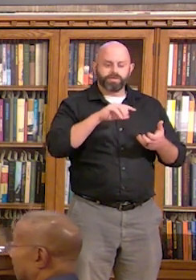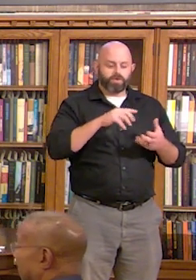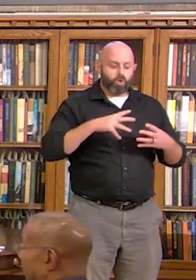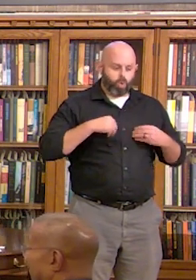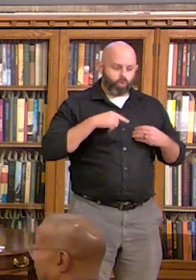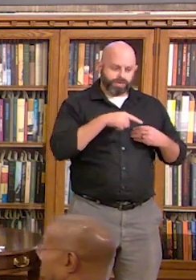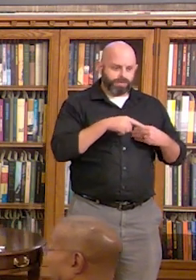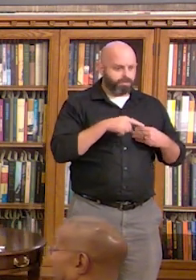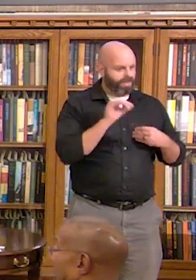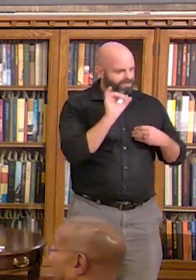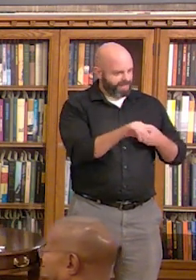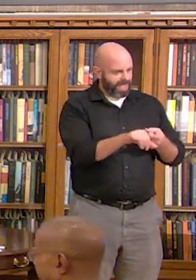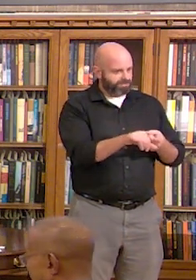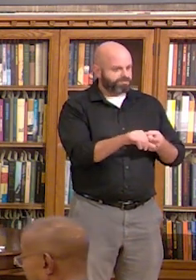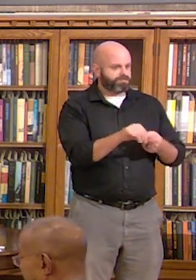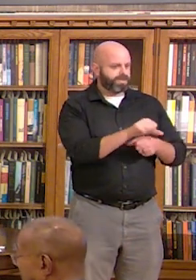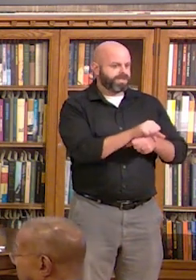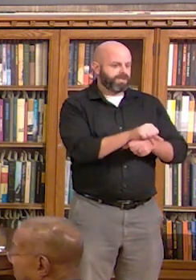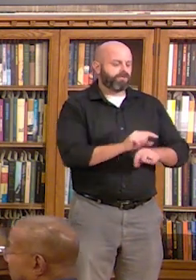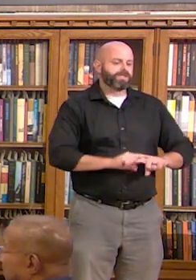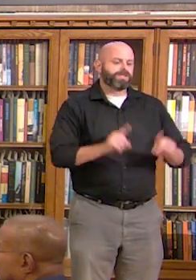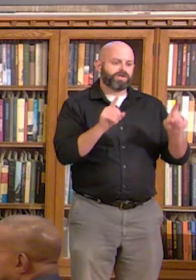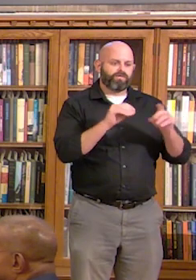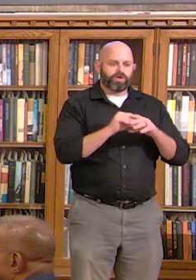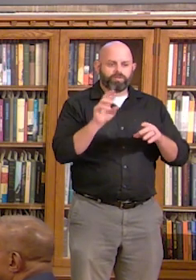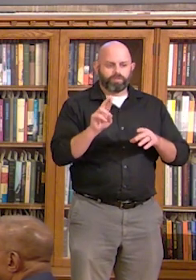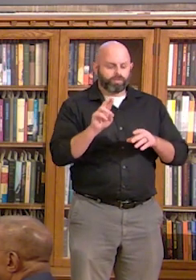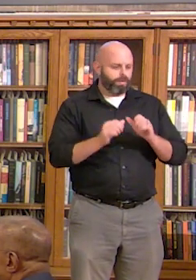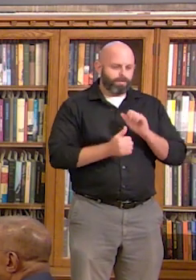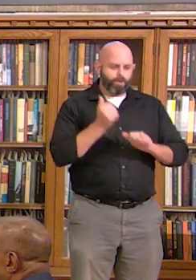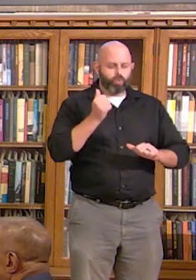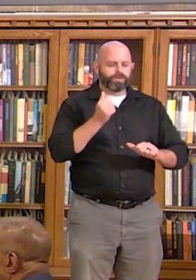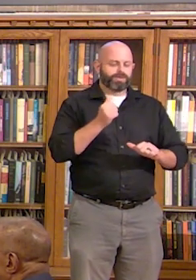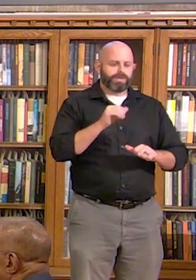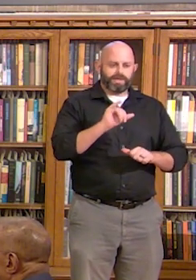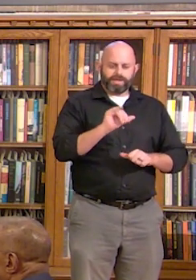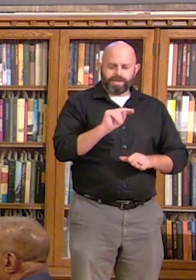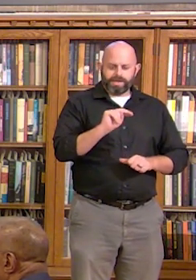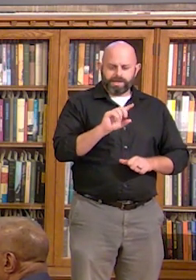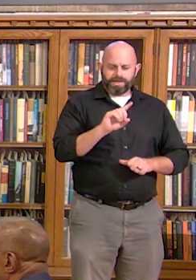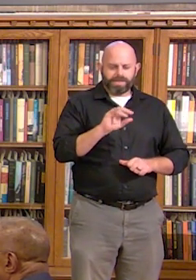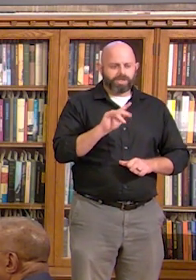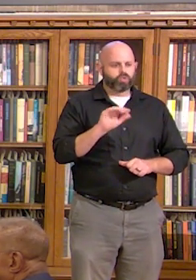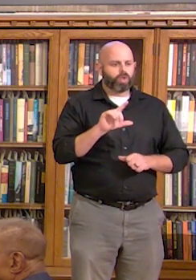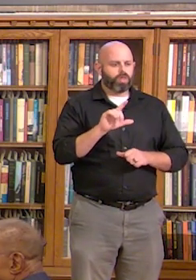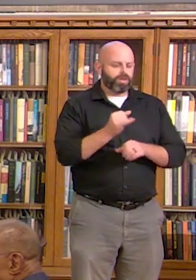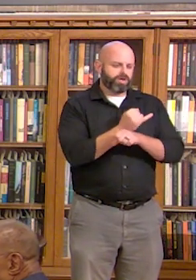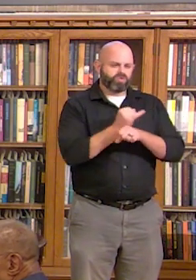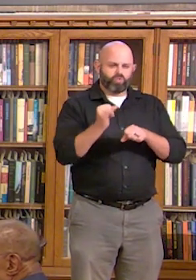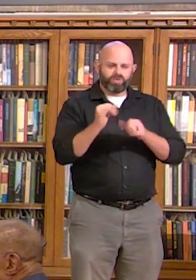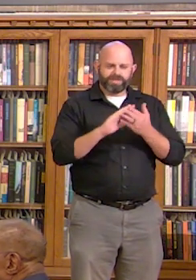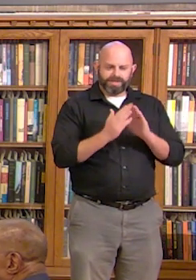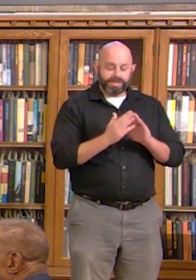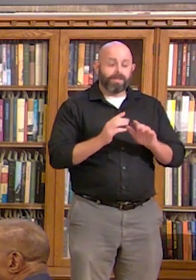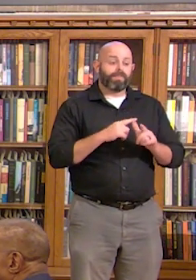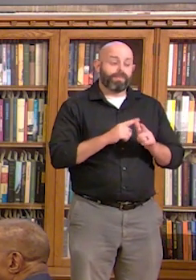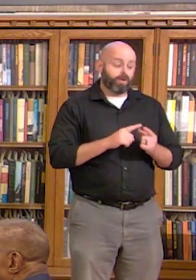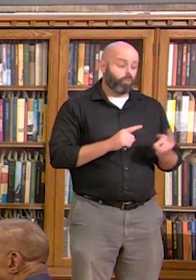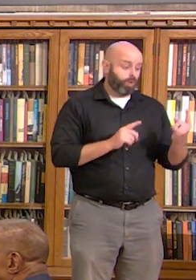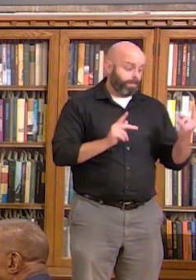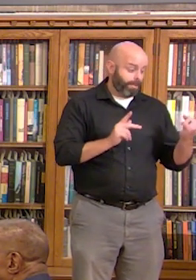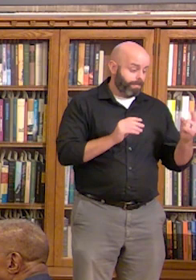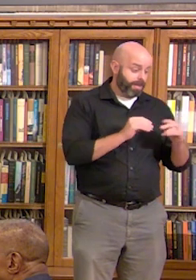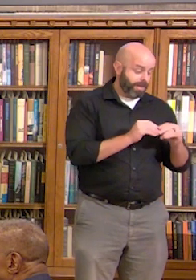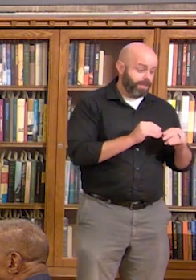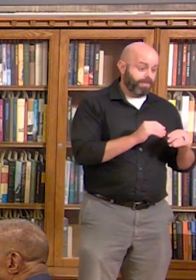different in Richmond and so and it's the most industrial city but then one of the brothers one of the people who works in the factory